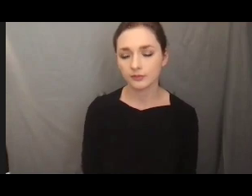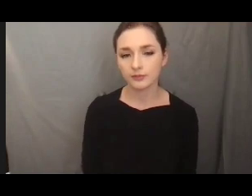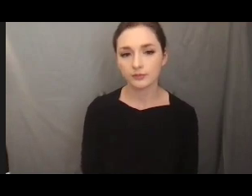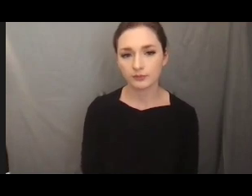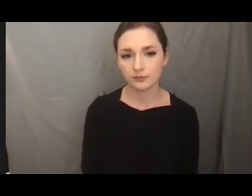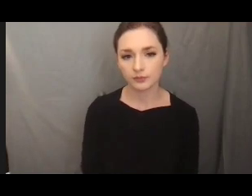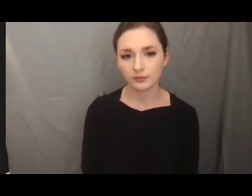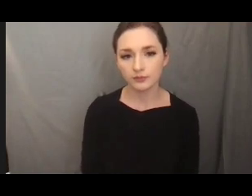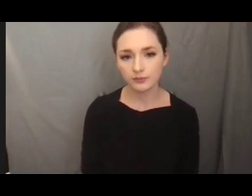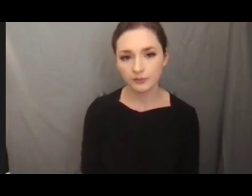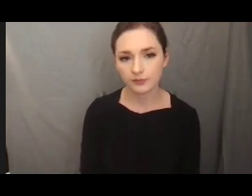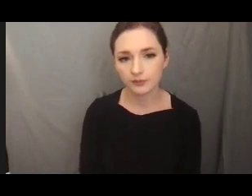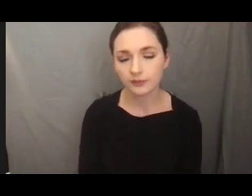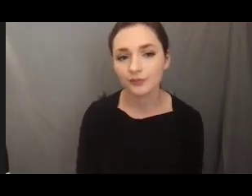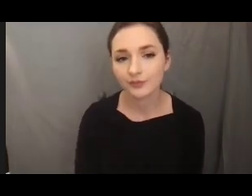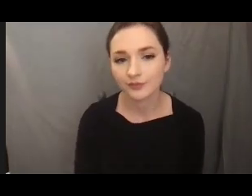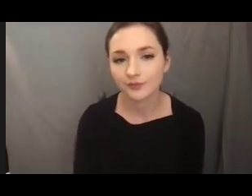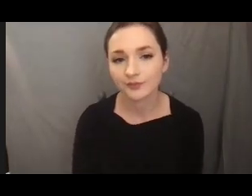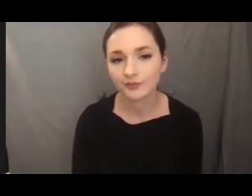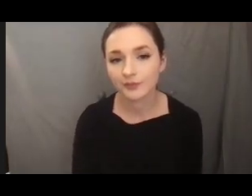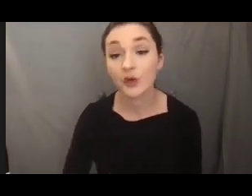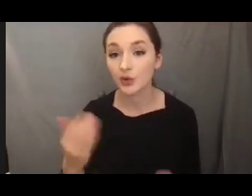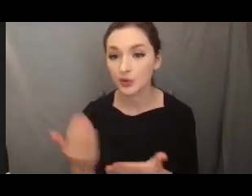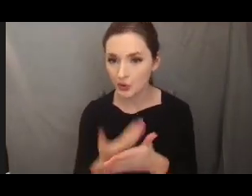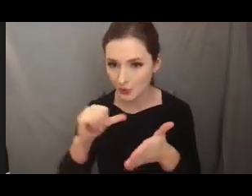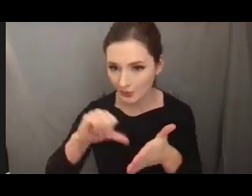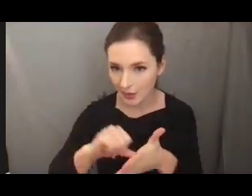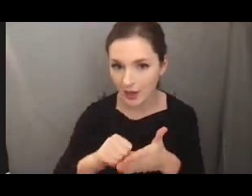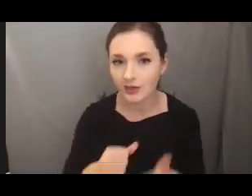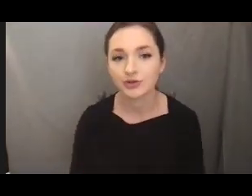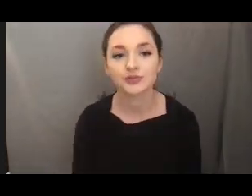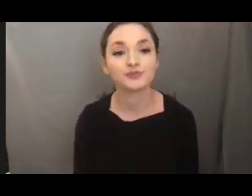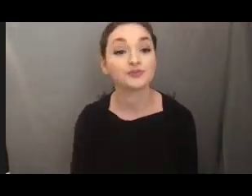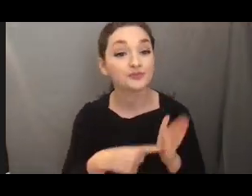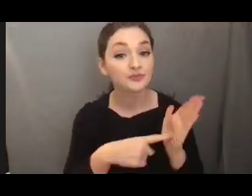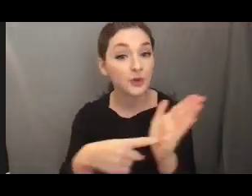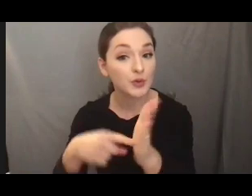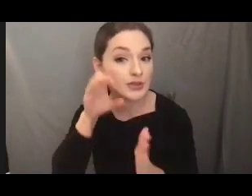It's just the picture page. There she is walking up.